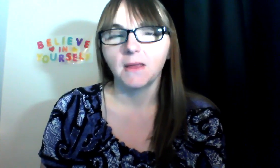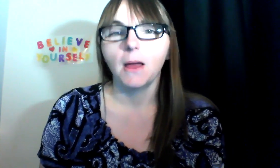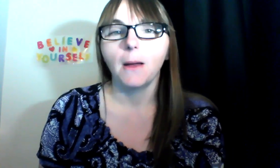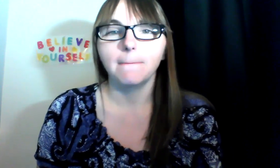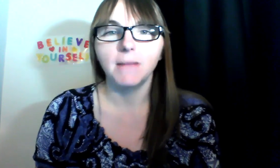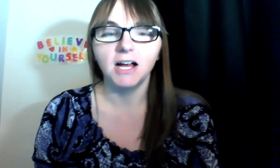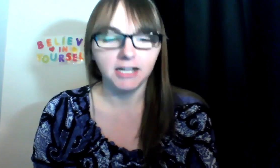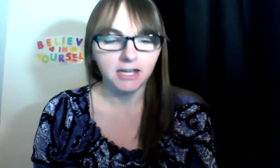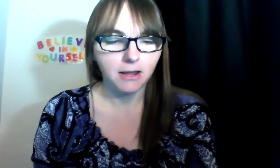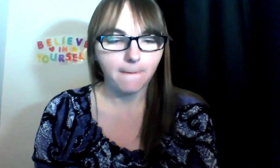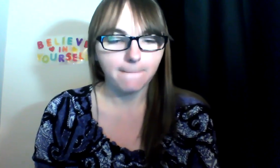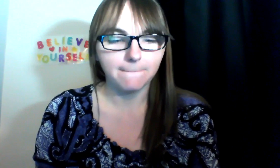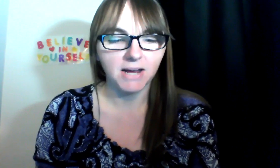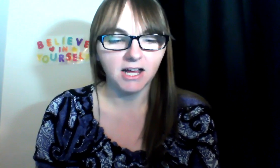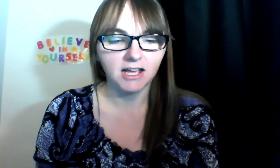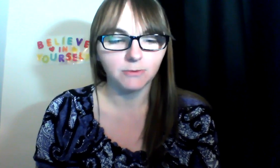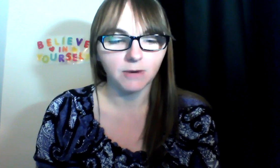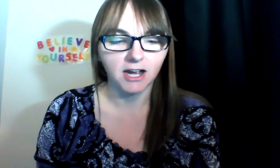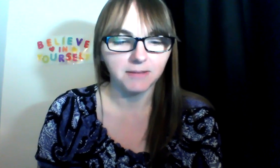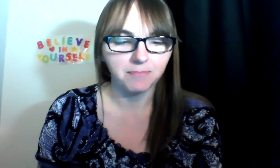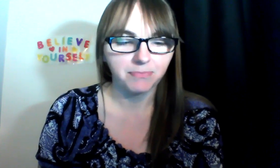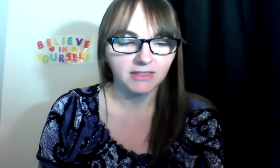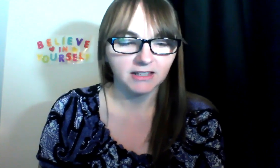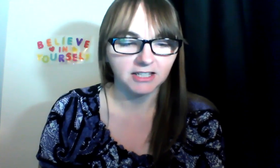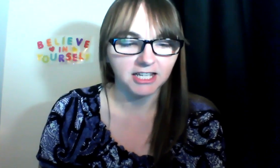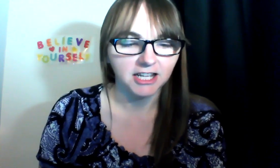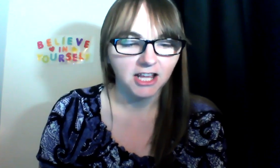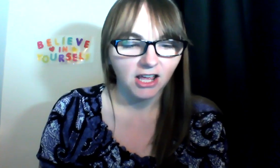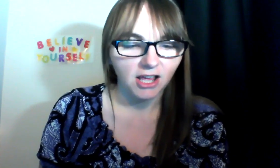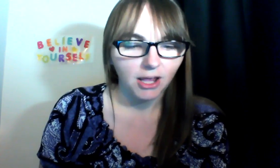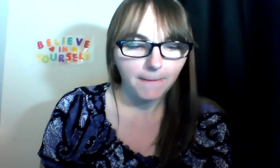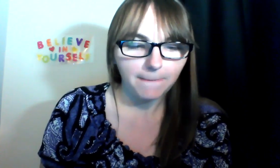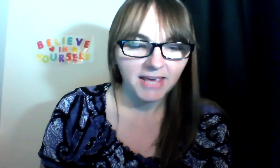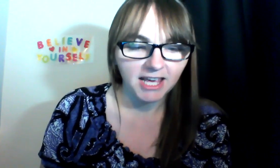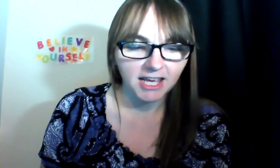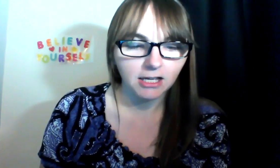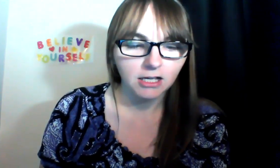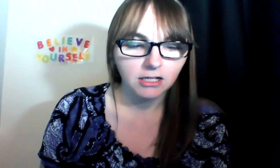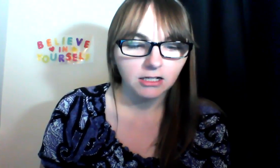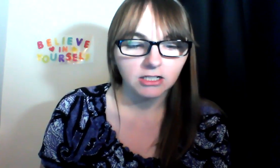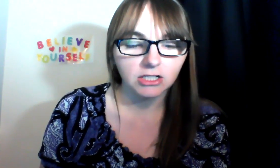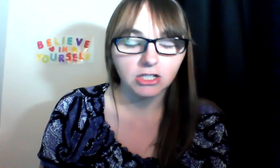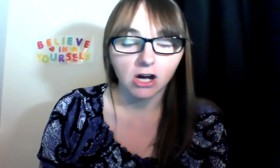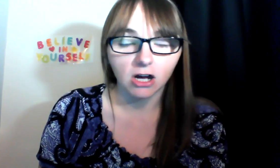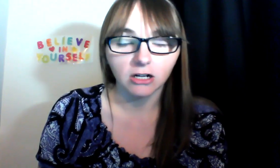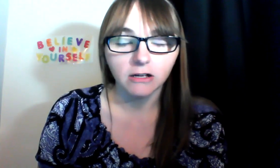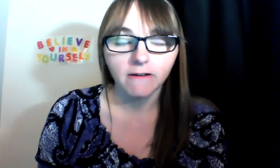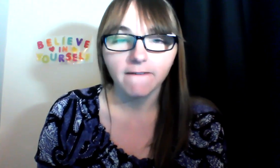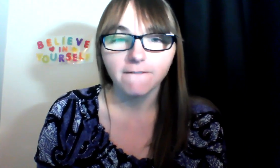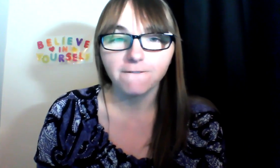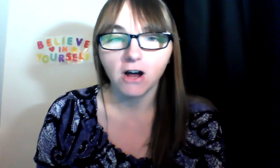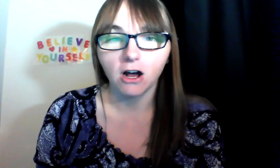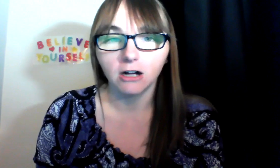Mud, bud rhyme. Good. Pig, dog, fog.